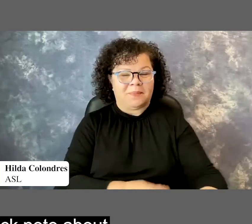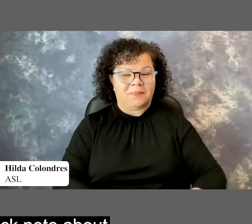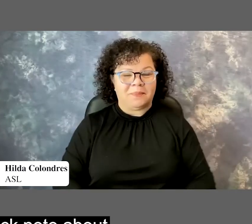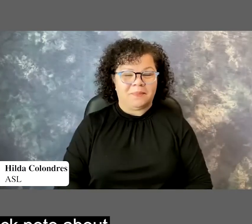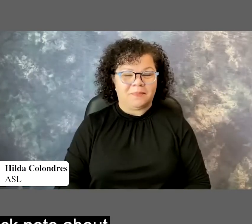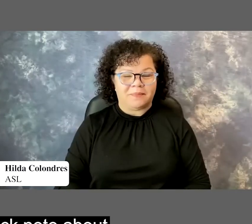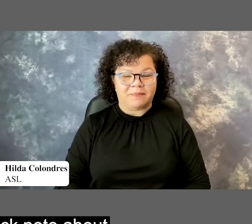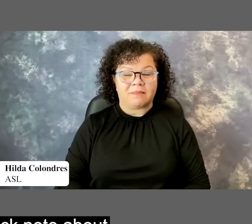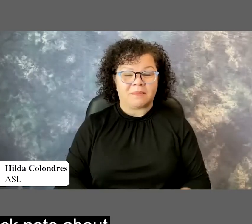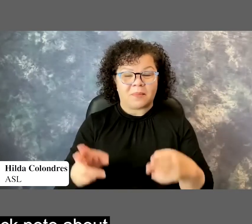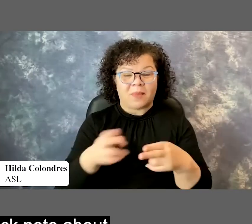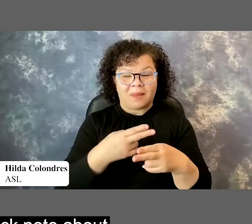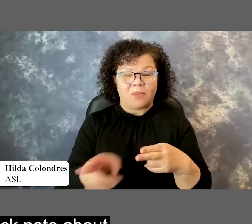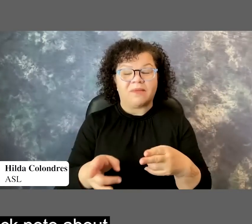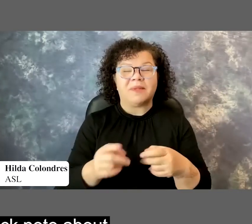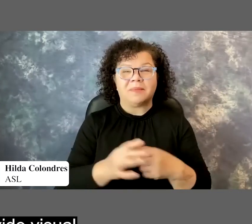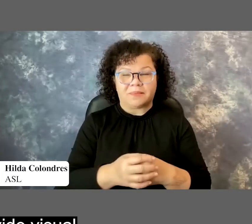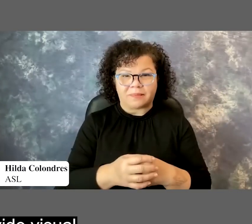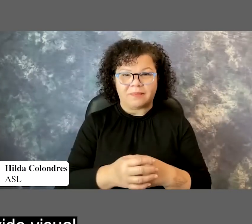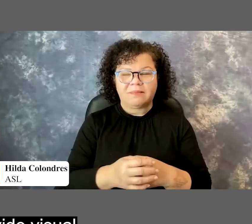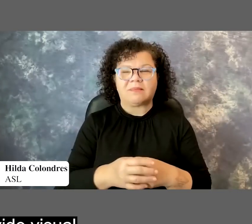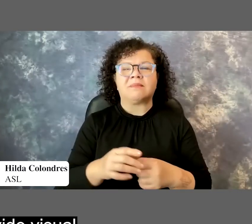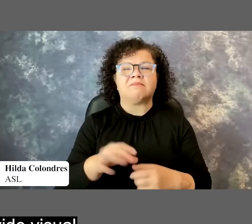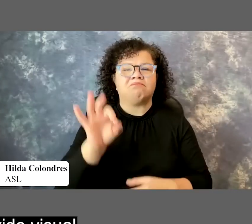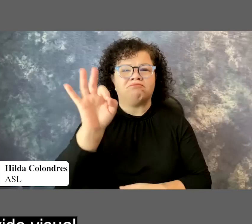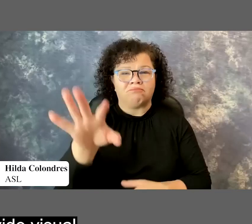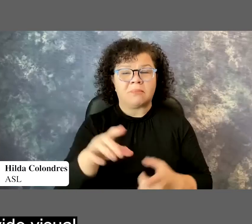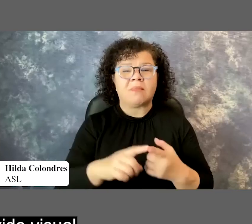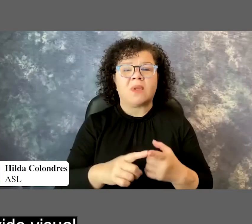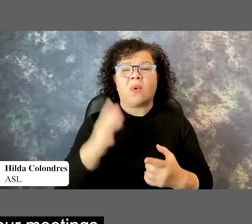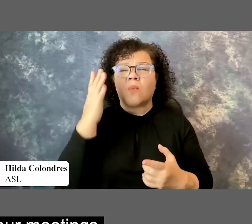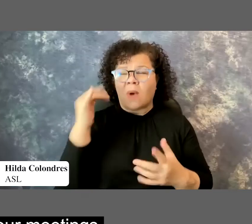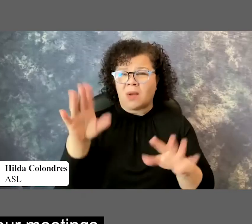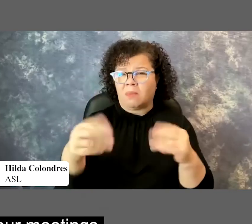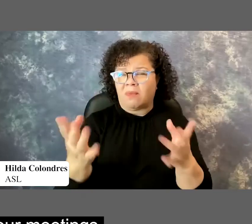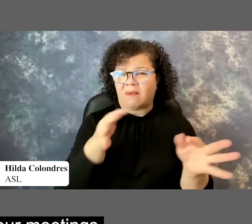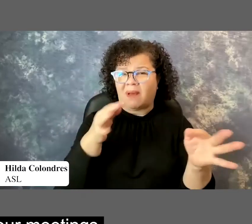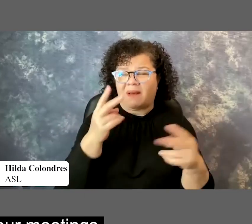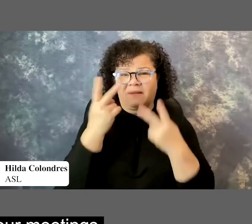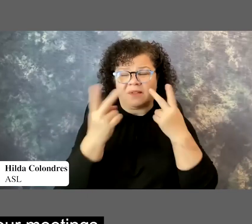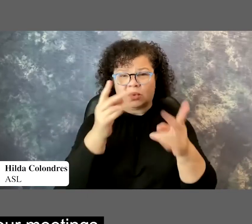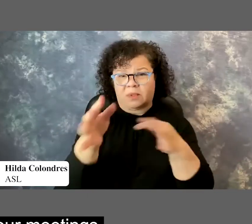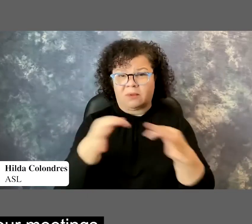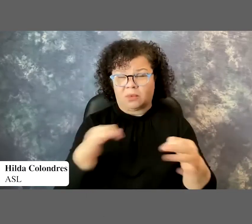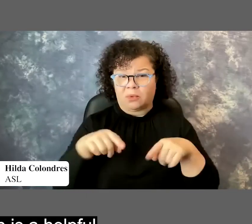Just briefly, a quick note about why we provide visual descriptions in our meetings.